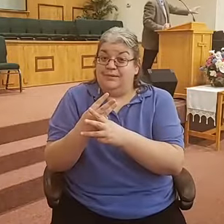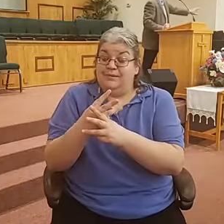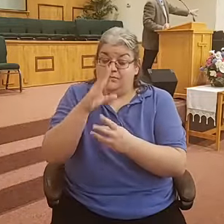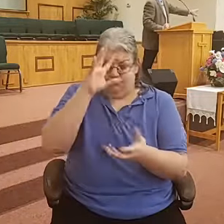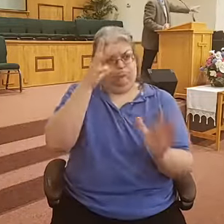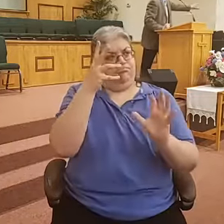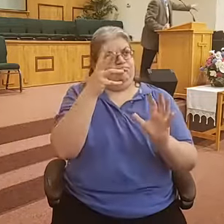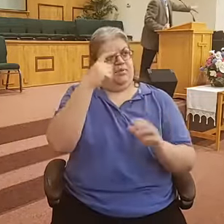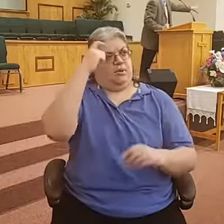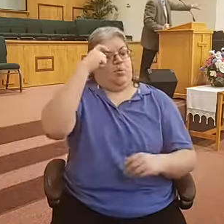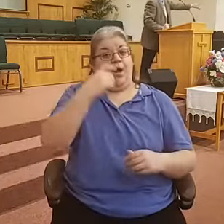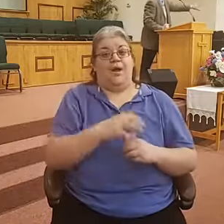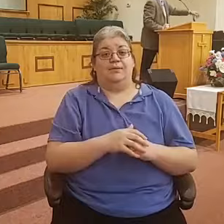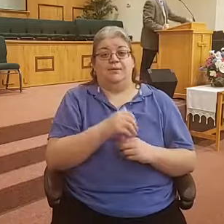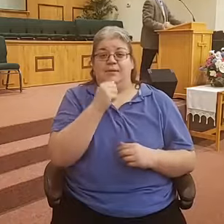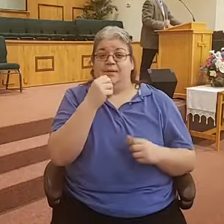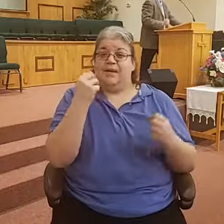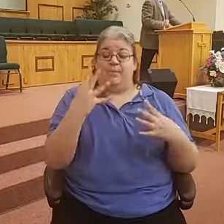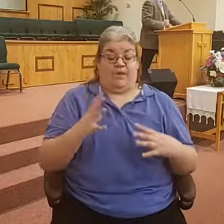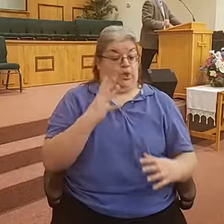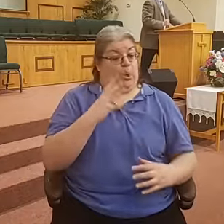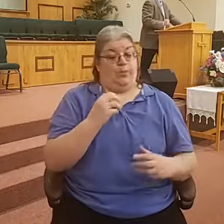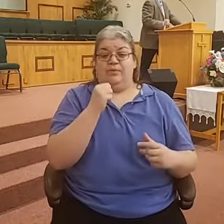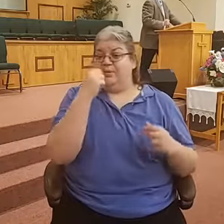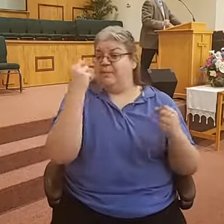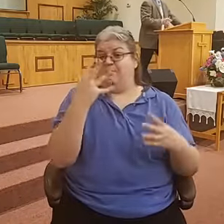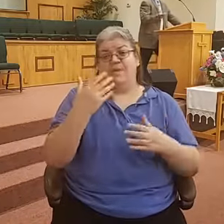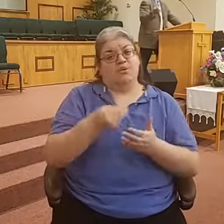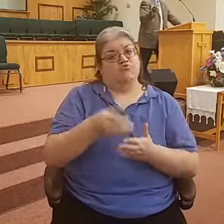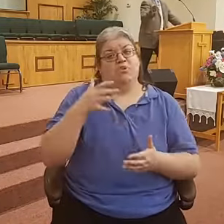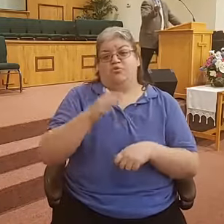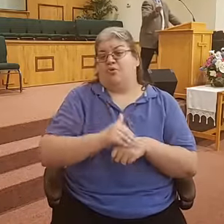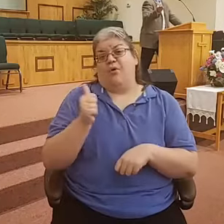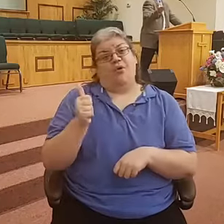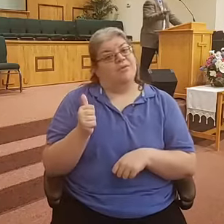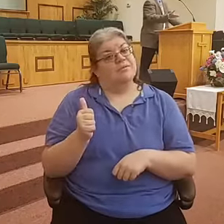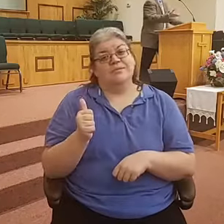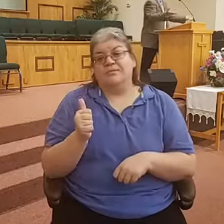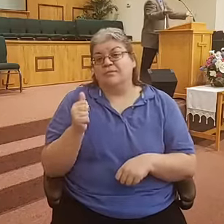Not many noble, not many rich are called, but God just